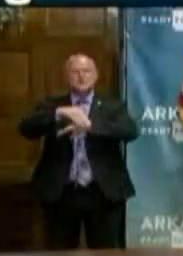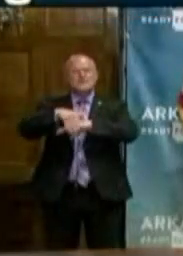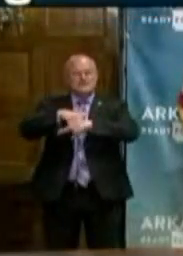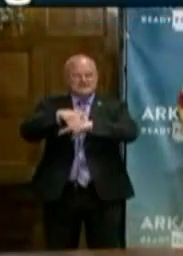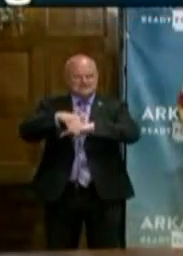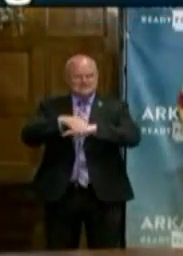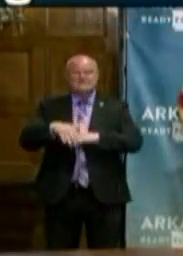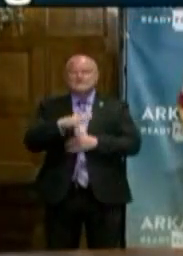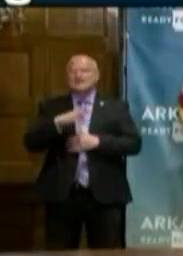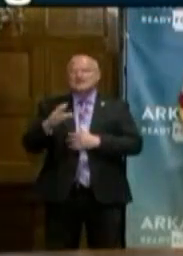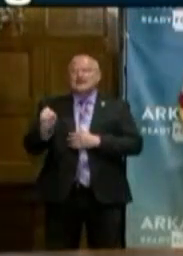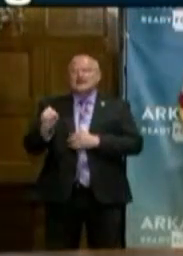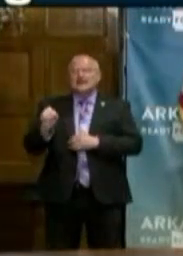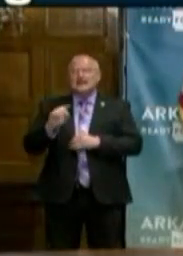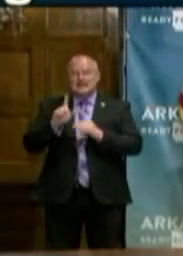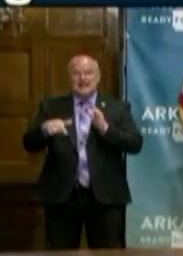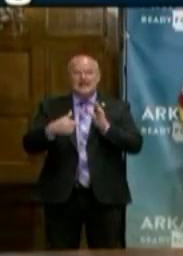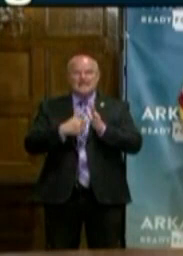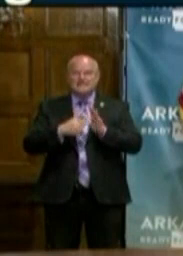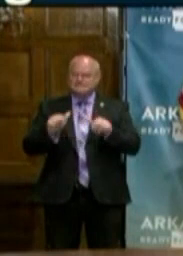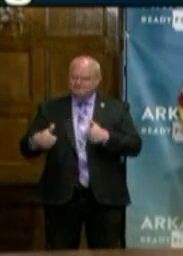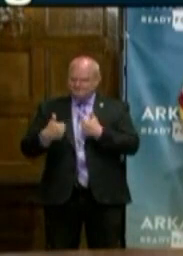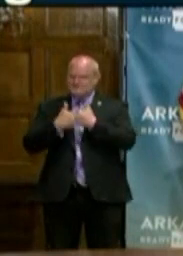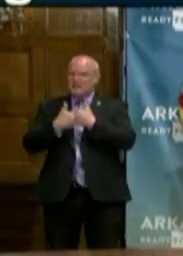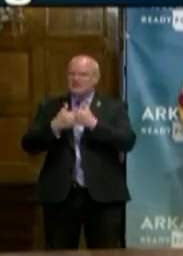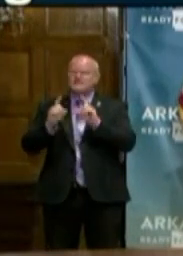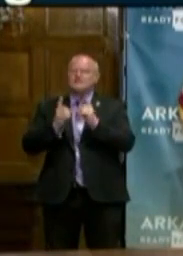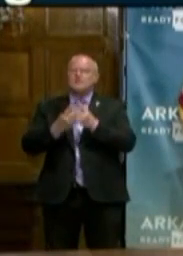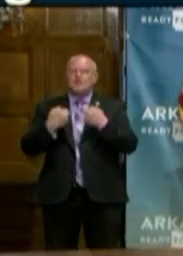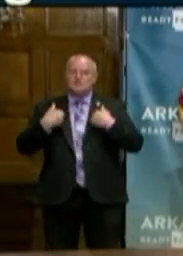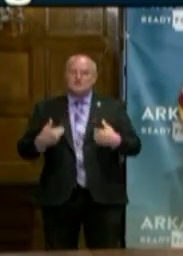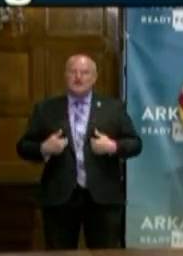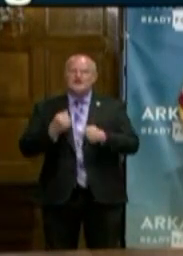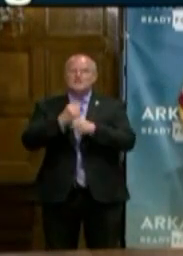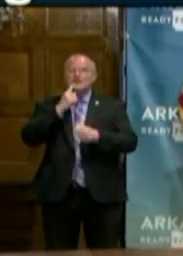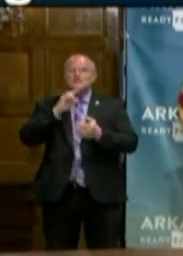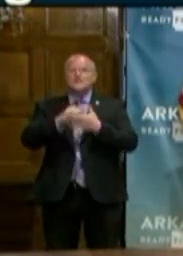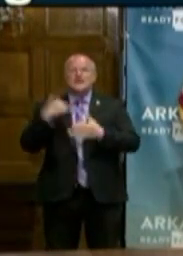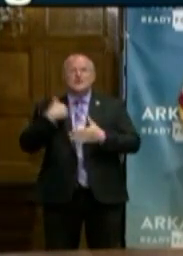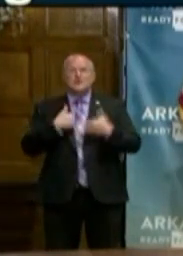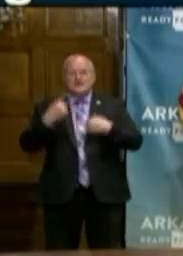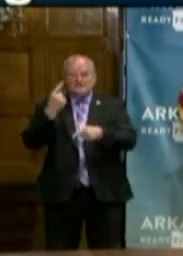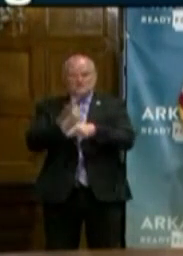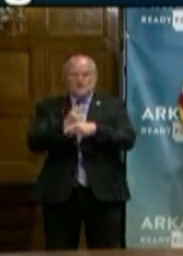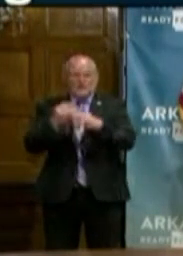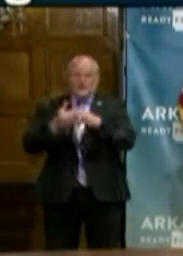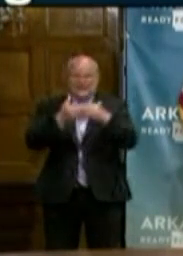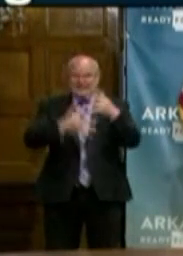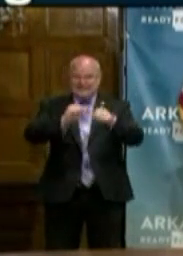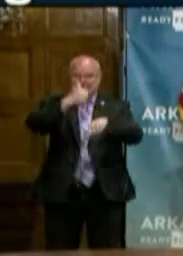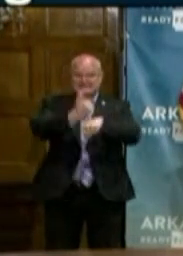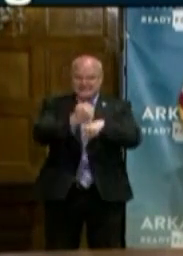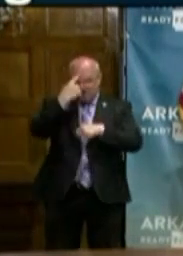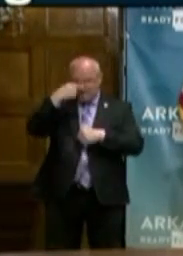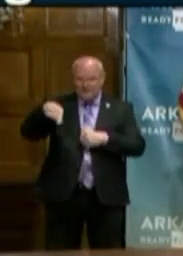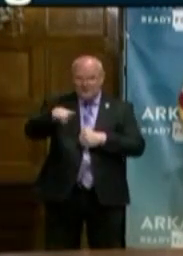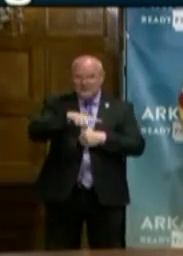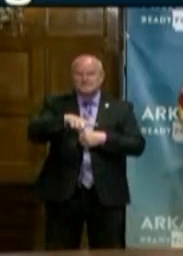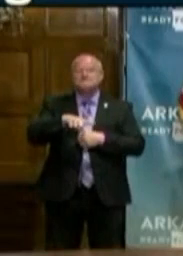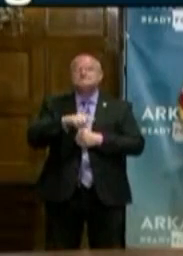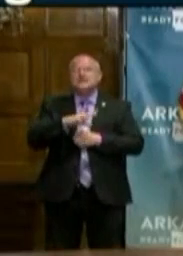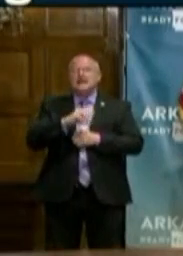beaches. And this has been a challenge for the Department of Health to make sure that we have the right guidelines set for them, but they've